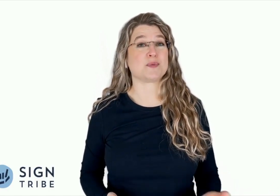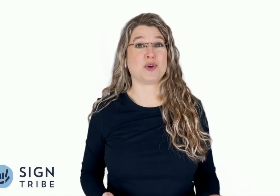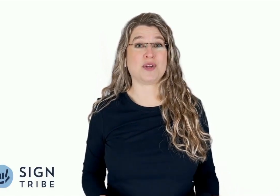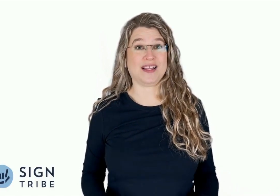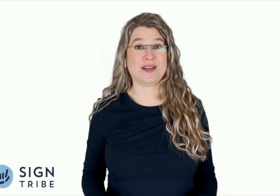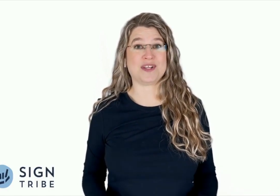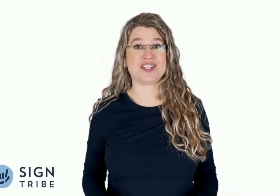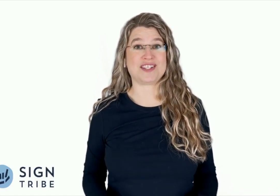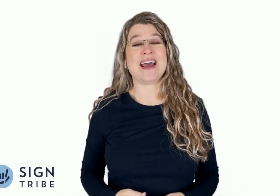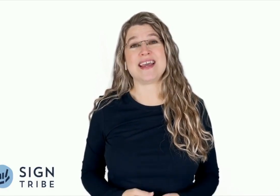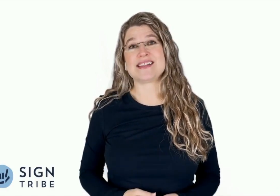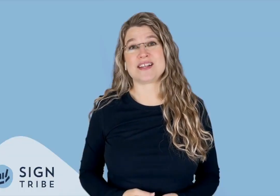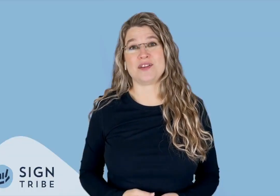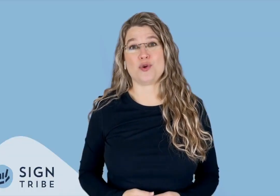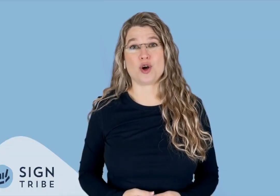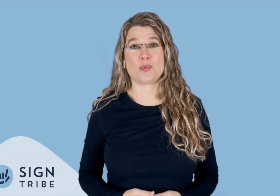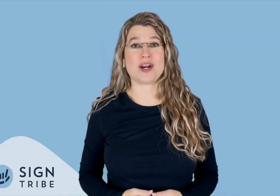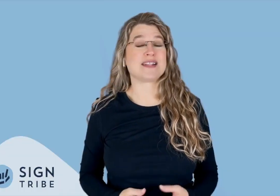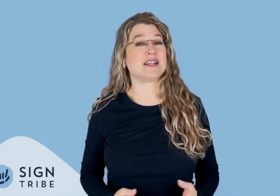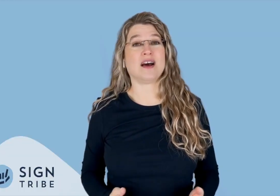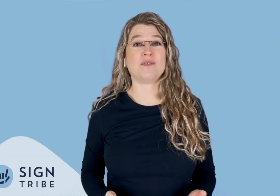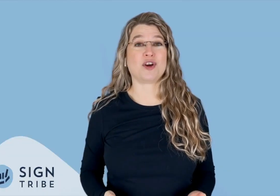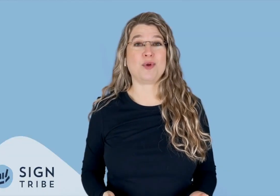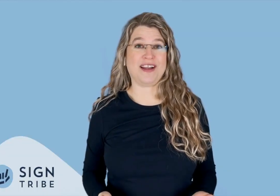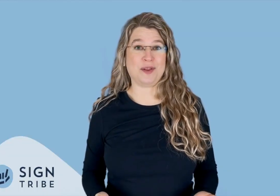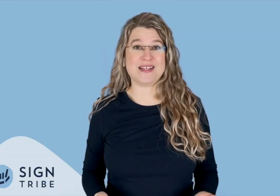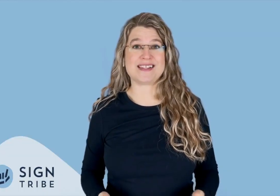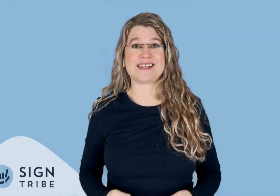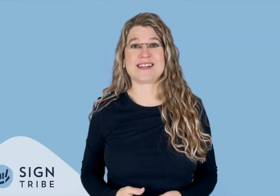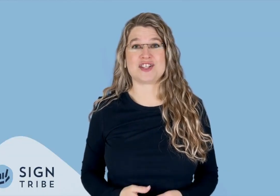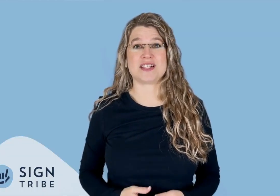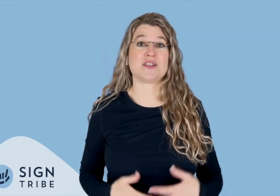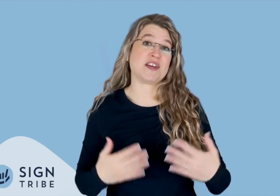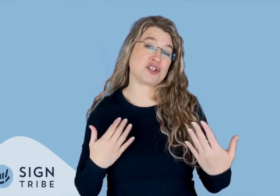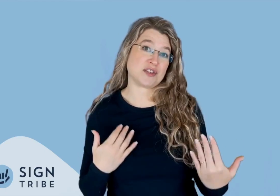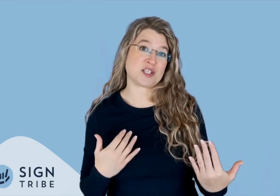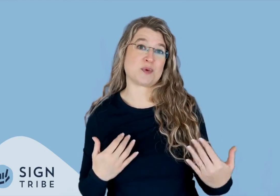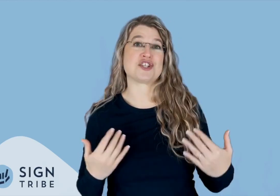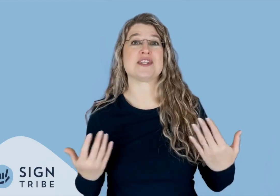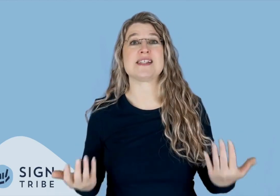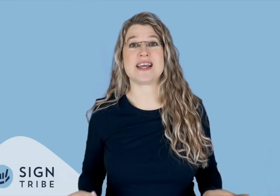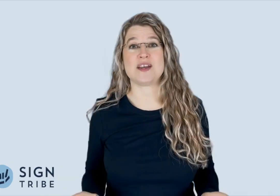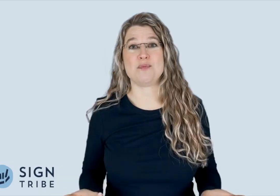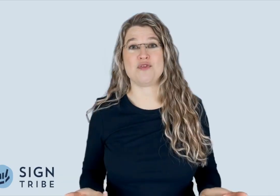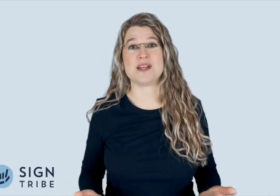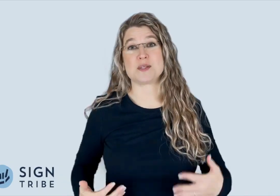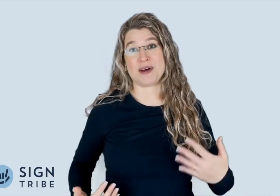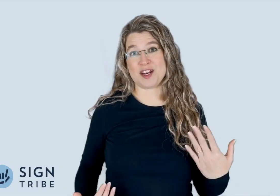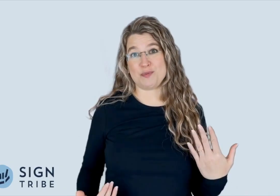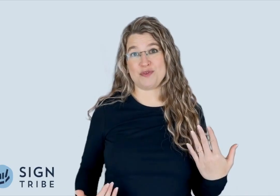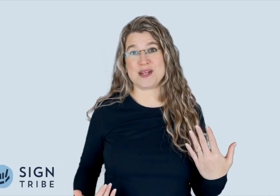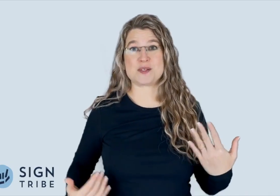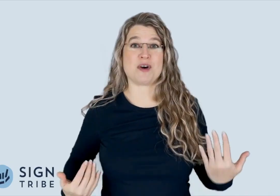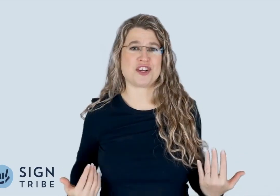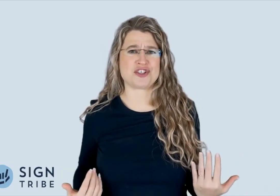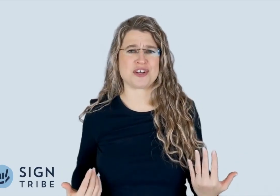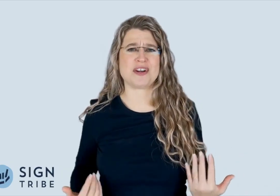spoken language. ASL incorporates nonverbal elements such as facial expressions, head movements, body movements, posture